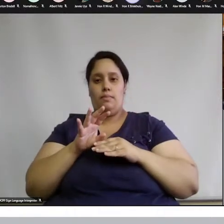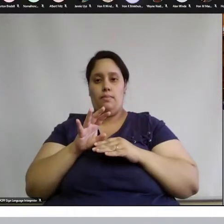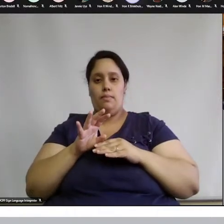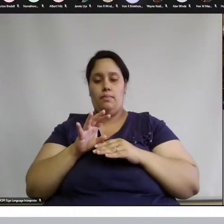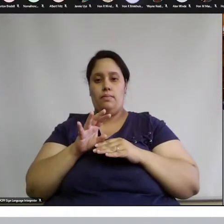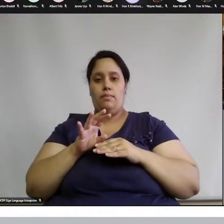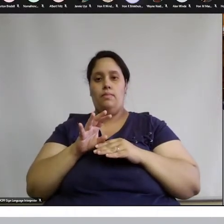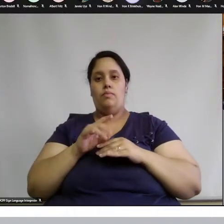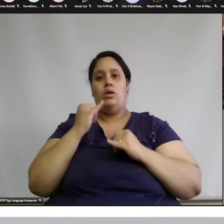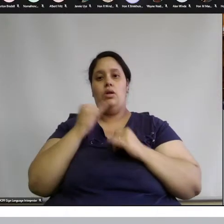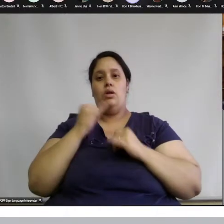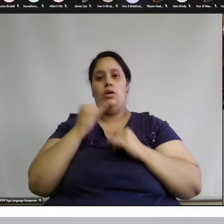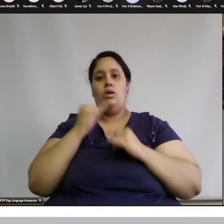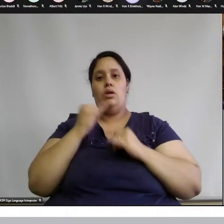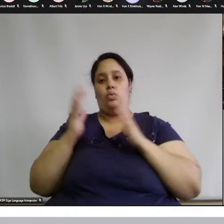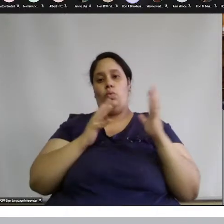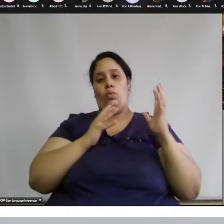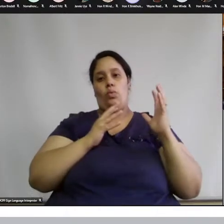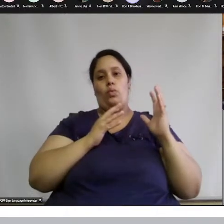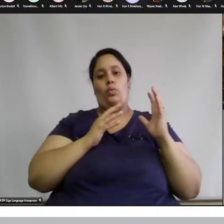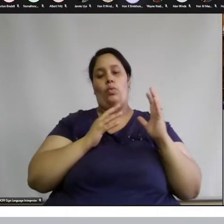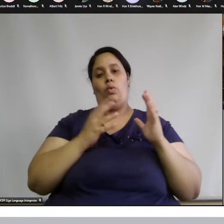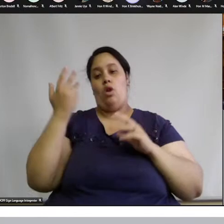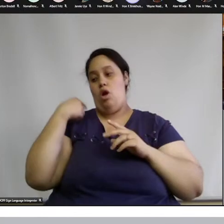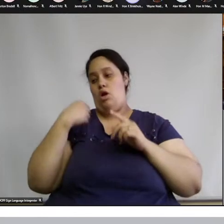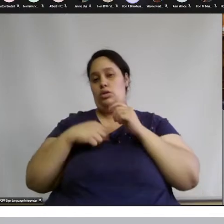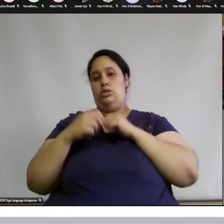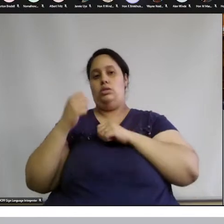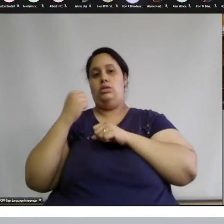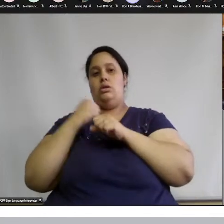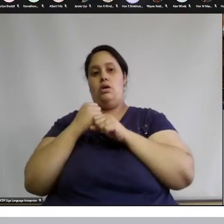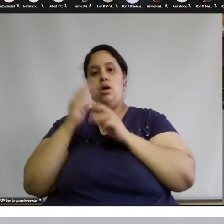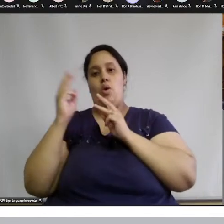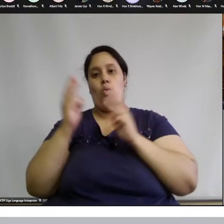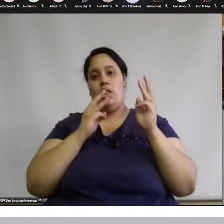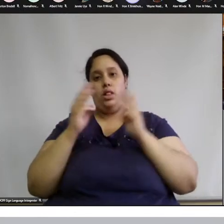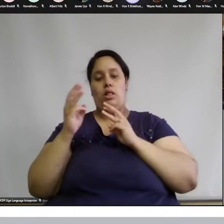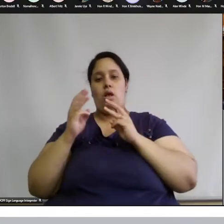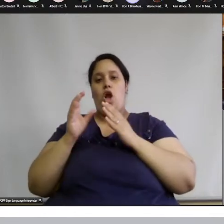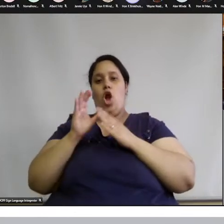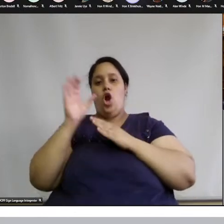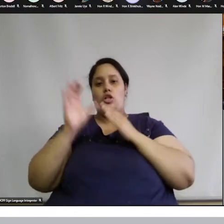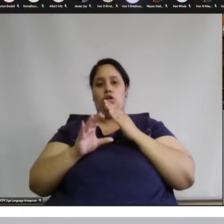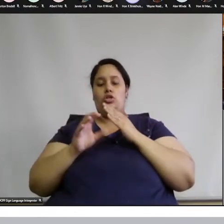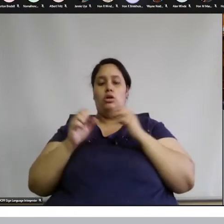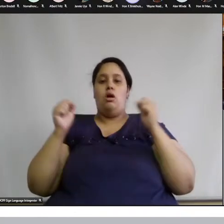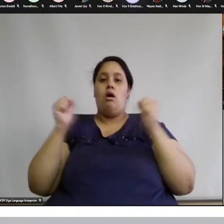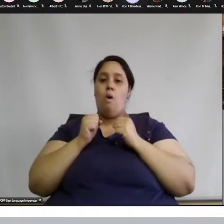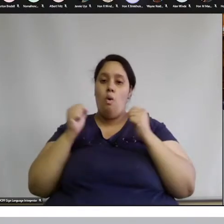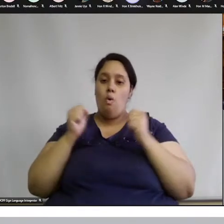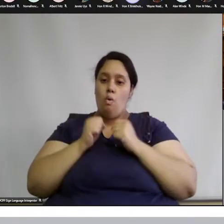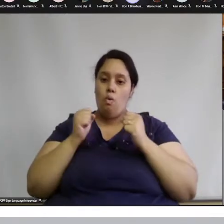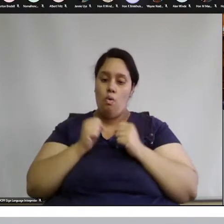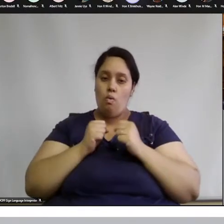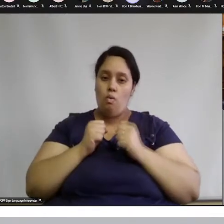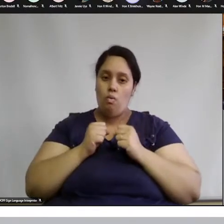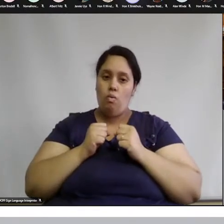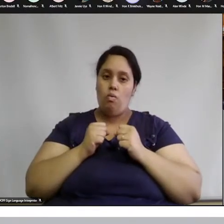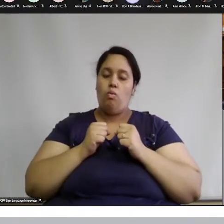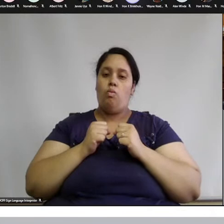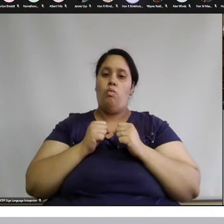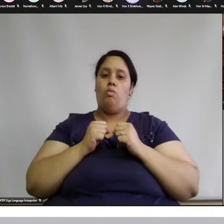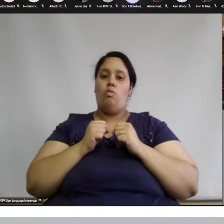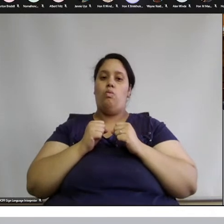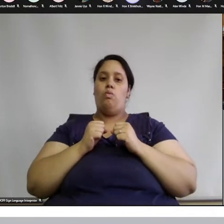In the last winter, the conditions was very, very harsh. The cold was very, very it was